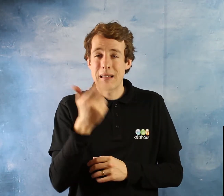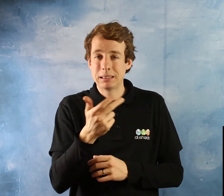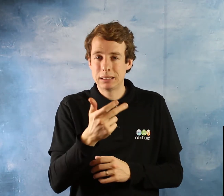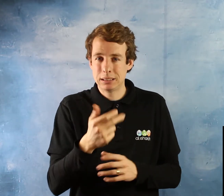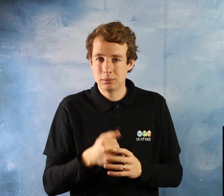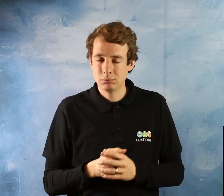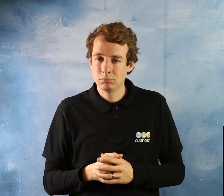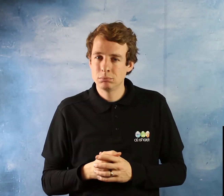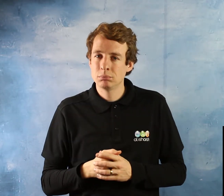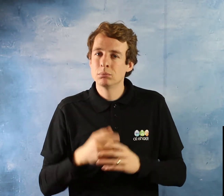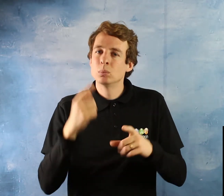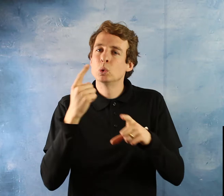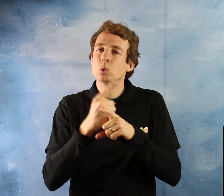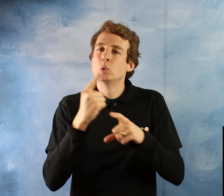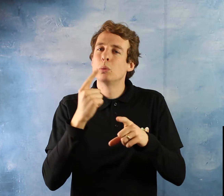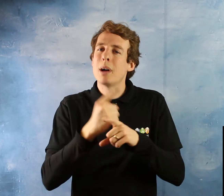cheek